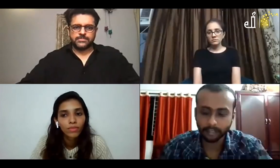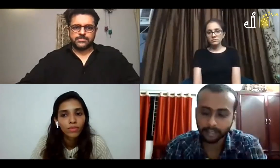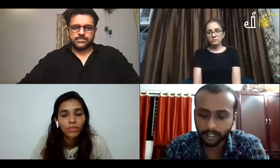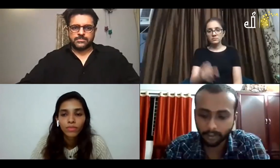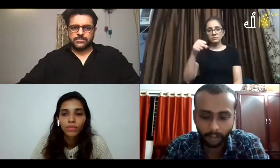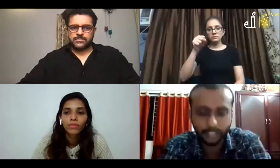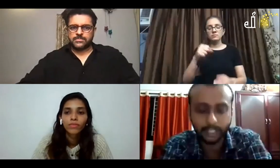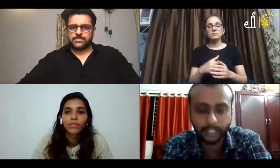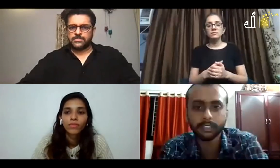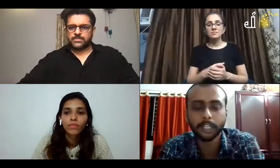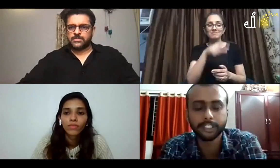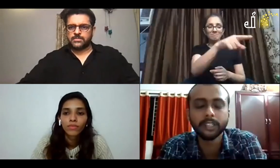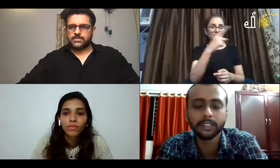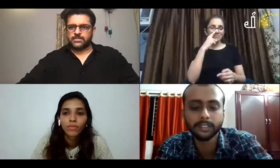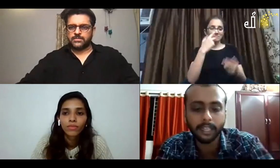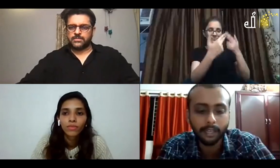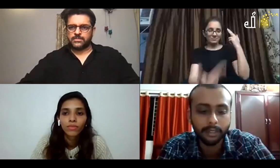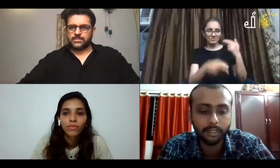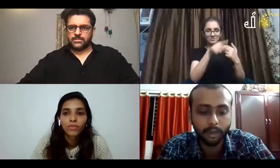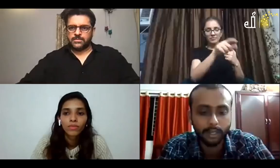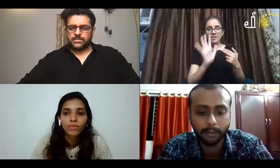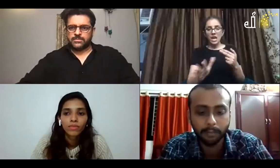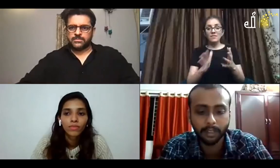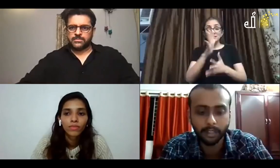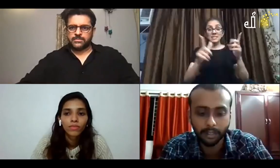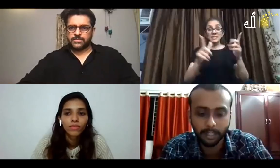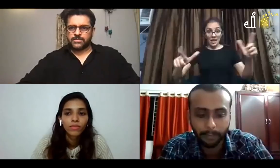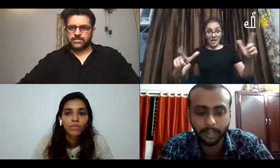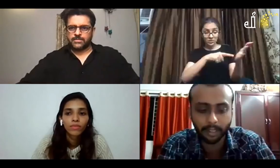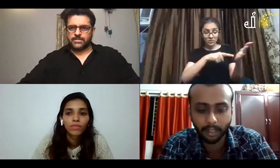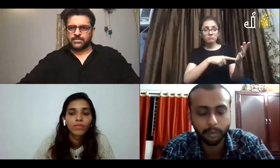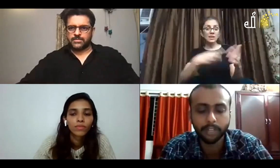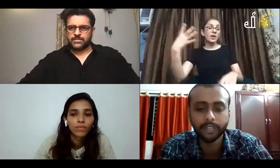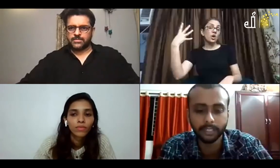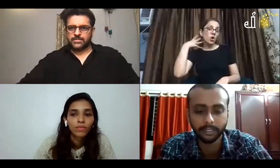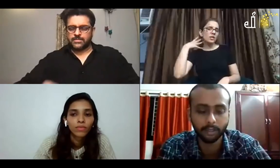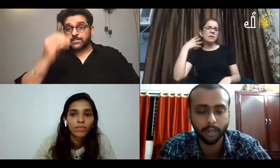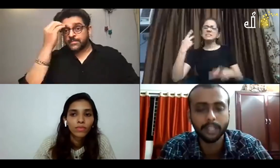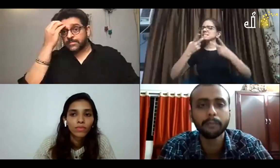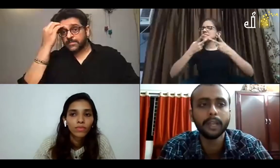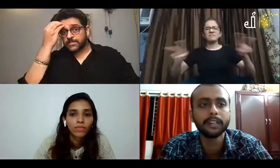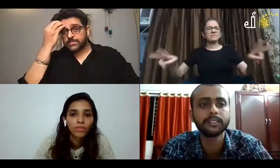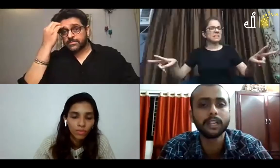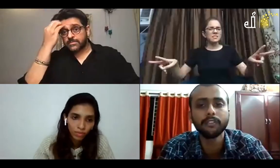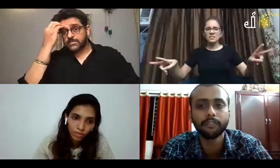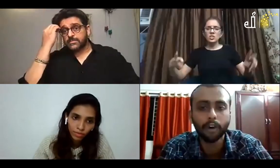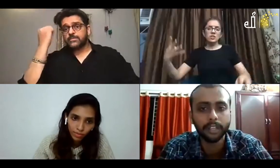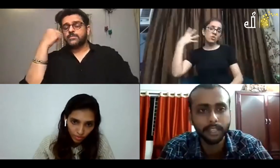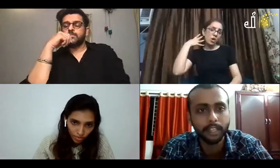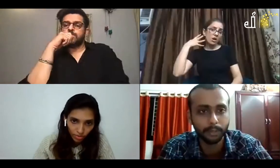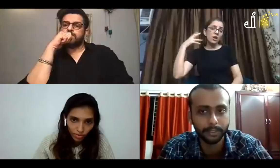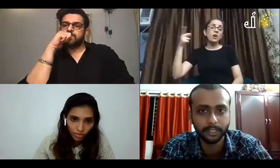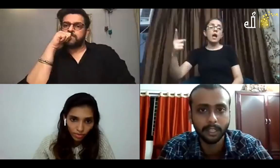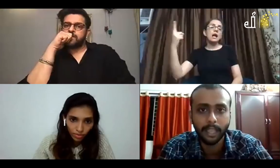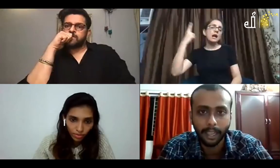Yeah, just like what she has mentioned, sign language and cochlear implant are two different things. Cochlear implant is done for